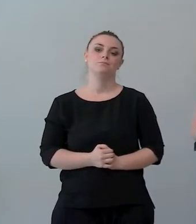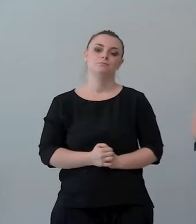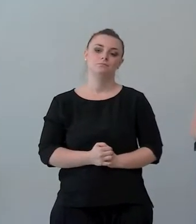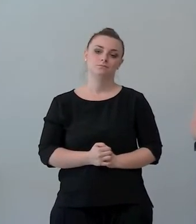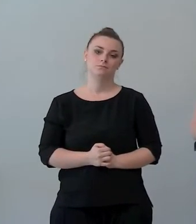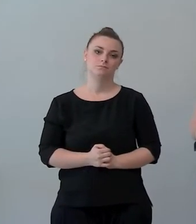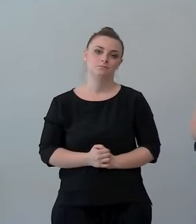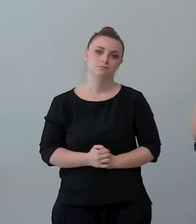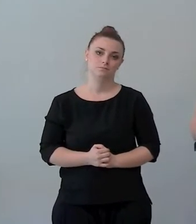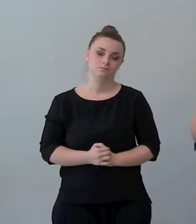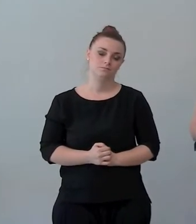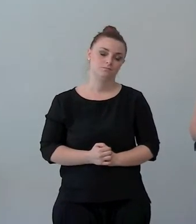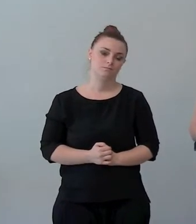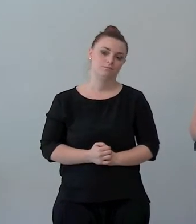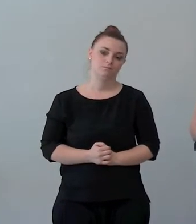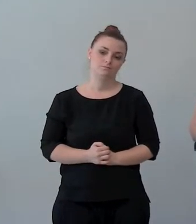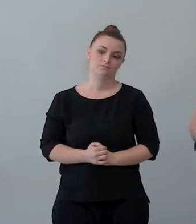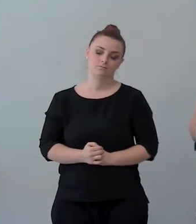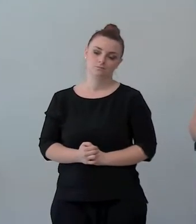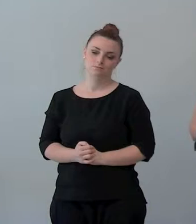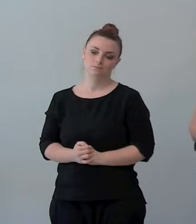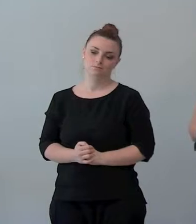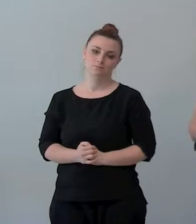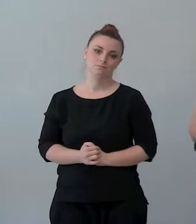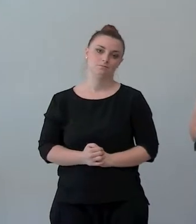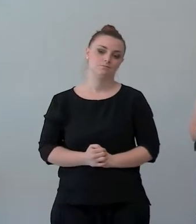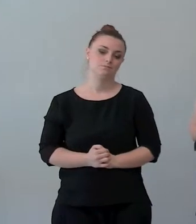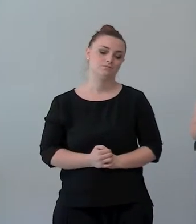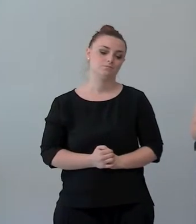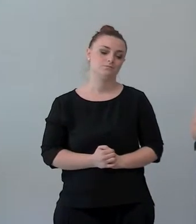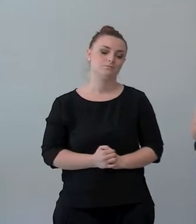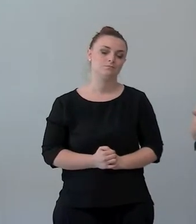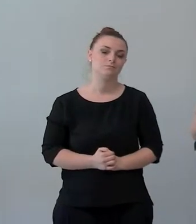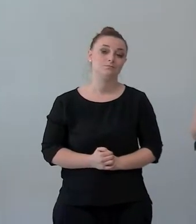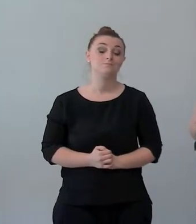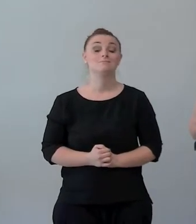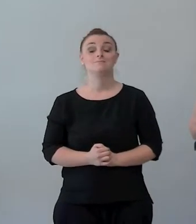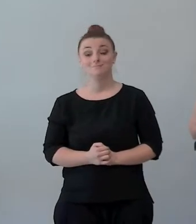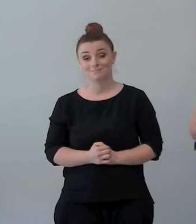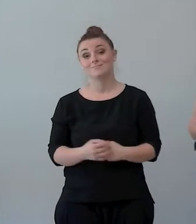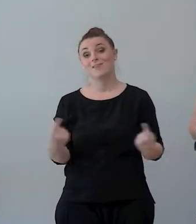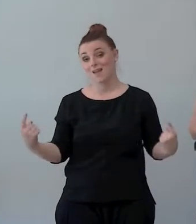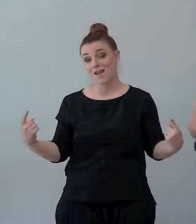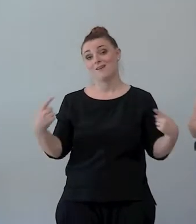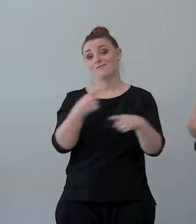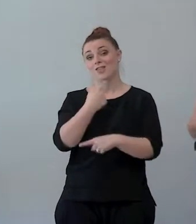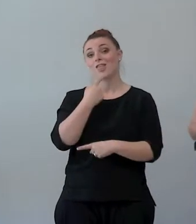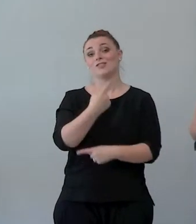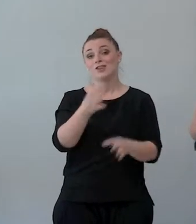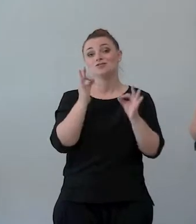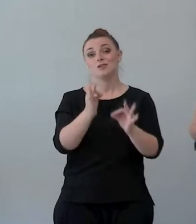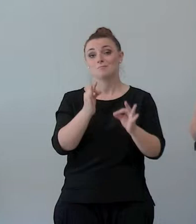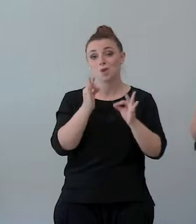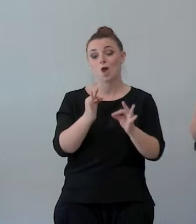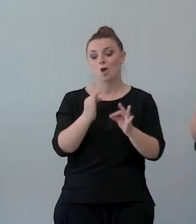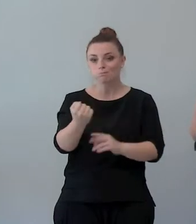we then faint of exhaustion. Anzi, ci chiama a stare